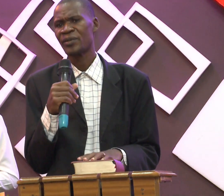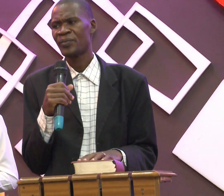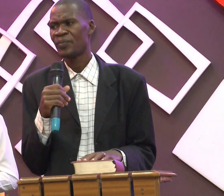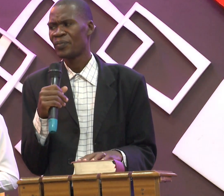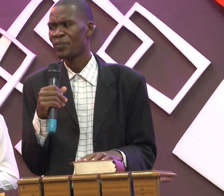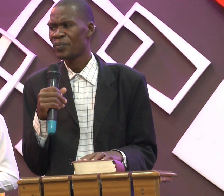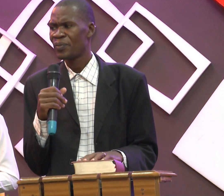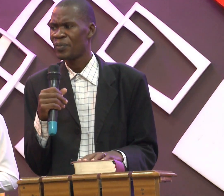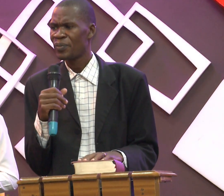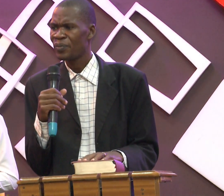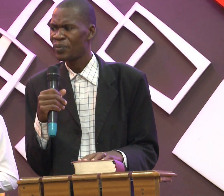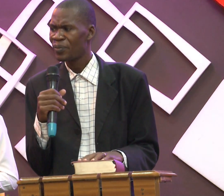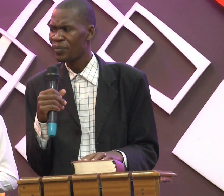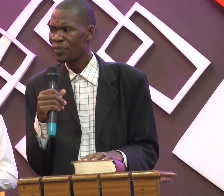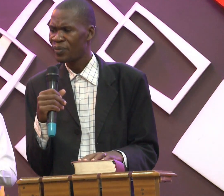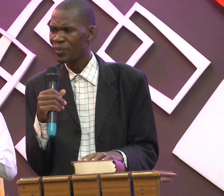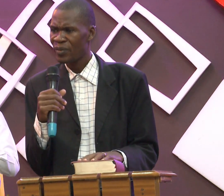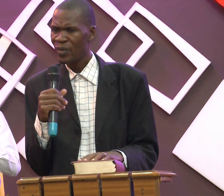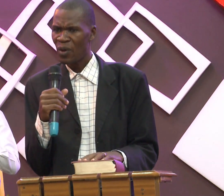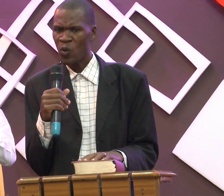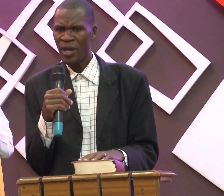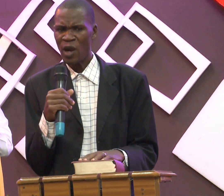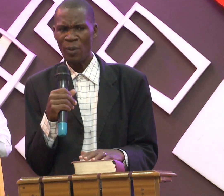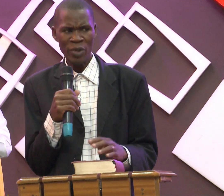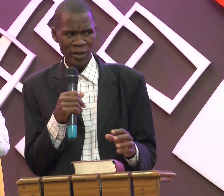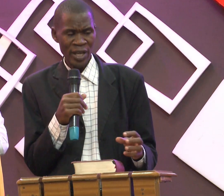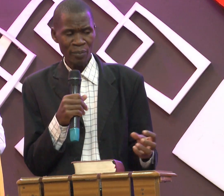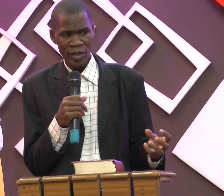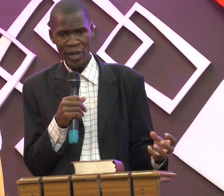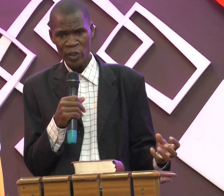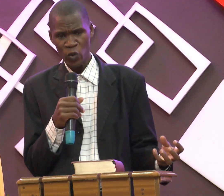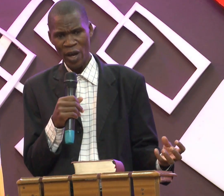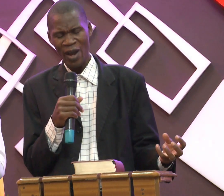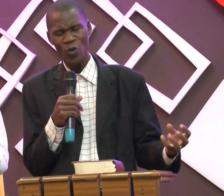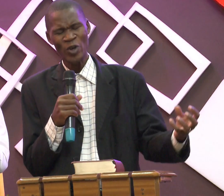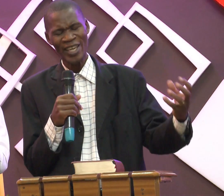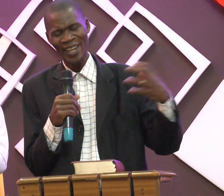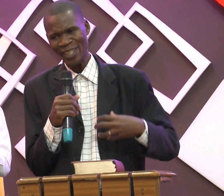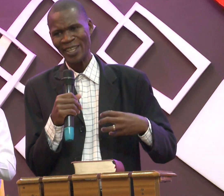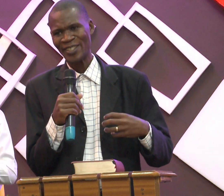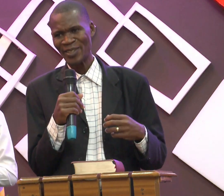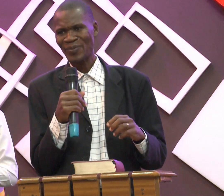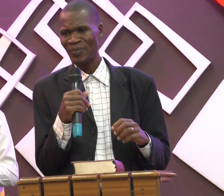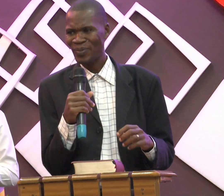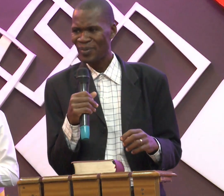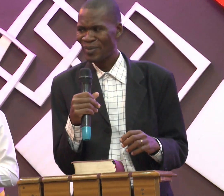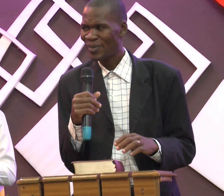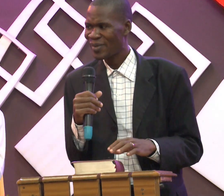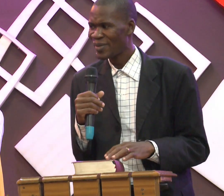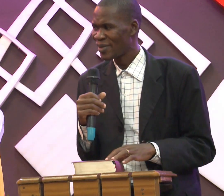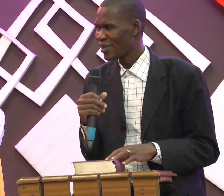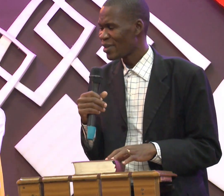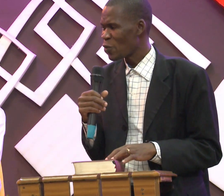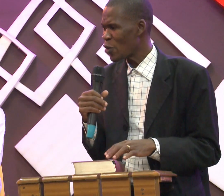poverty. Obwa ebikulu byatulumba. When their bedbugs which attacked us. Twali